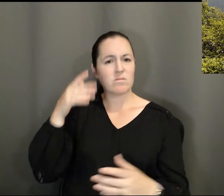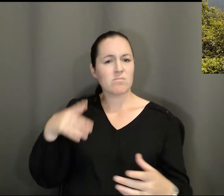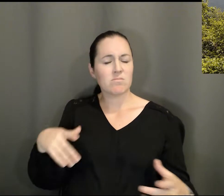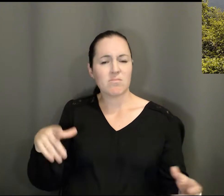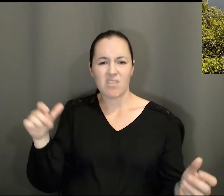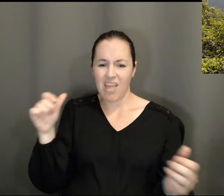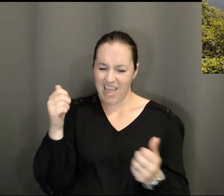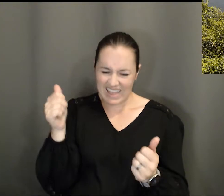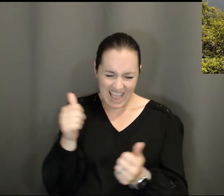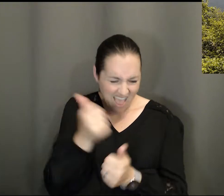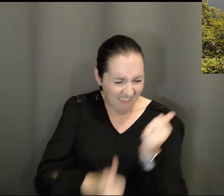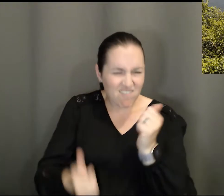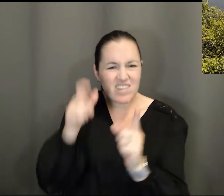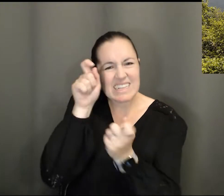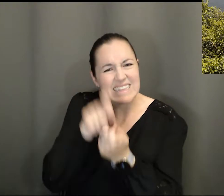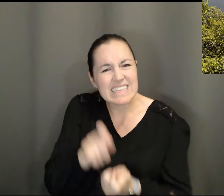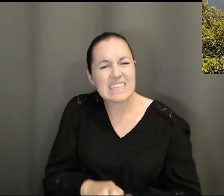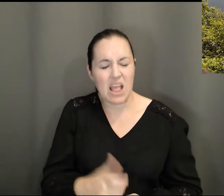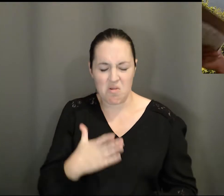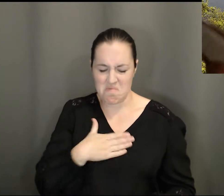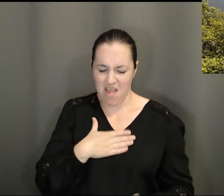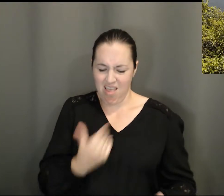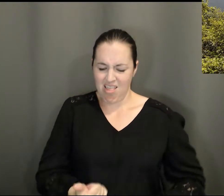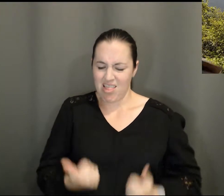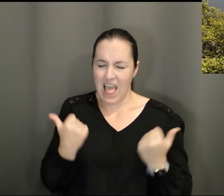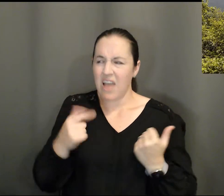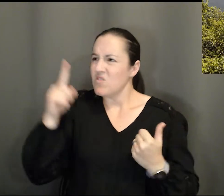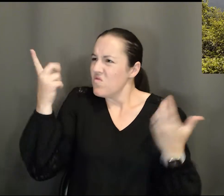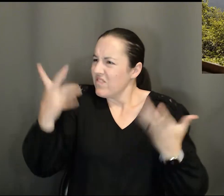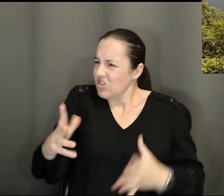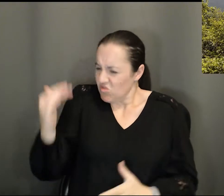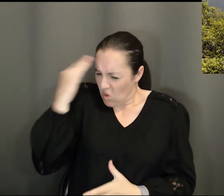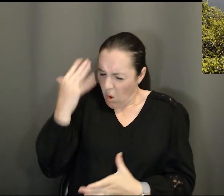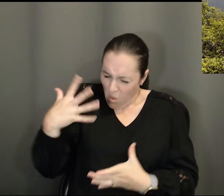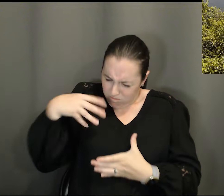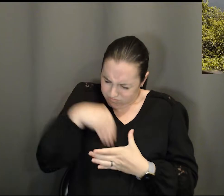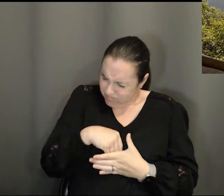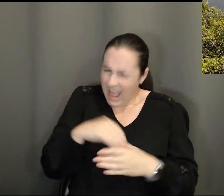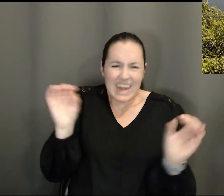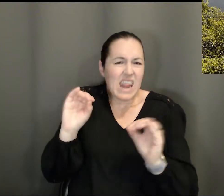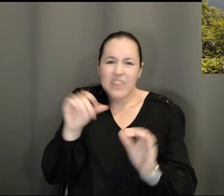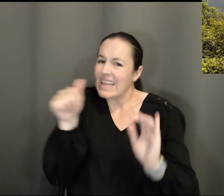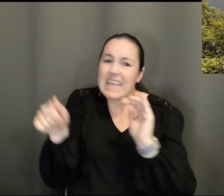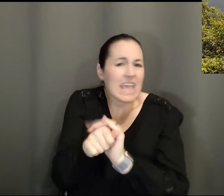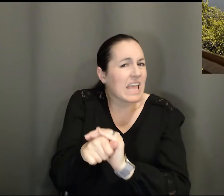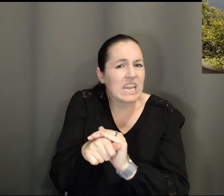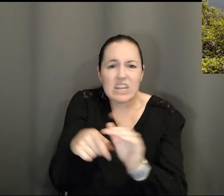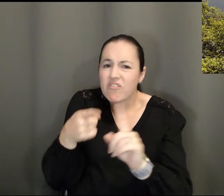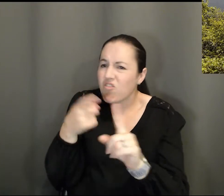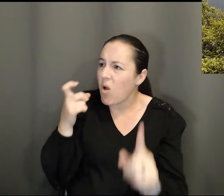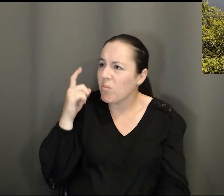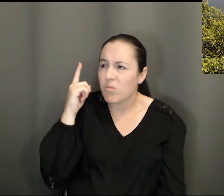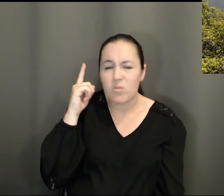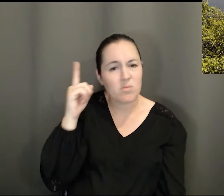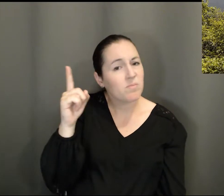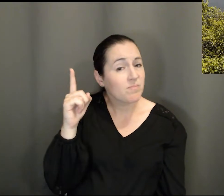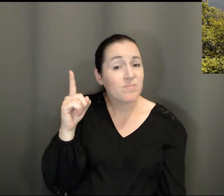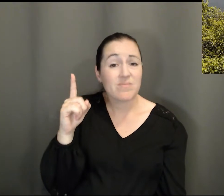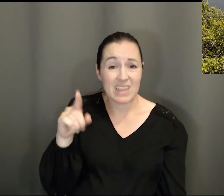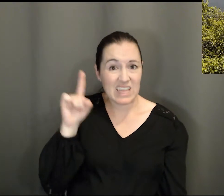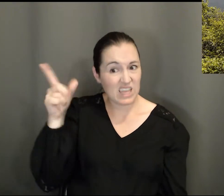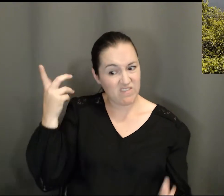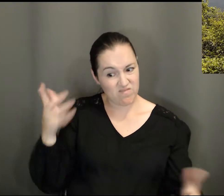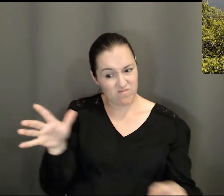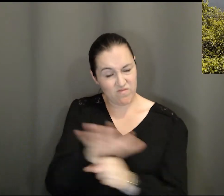You completely understand me, and You're still committed and faithful and beautiful to me. Isn't